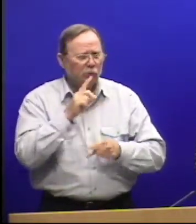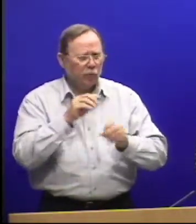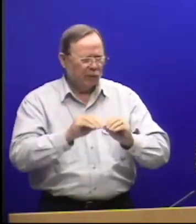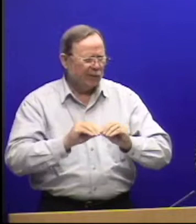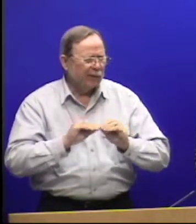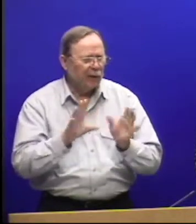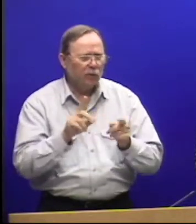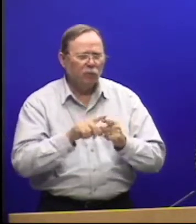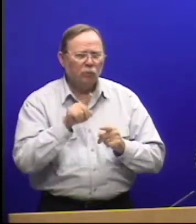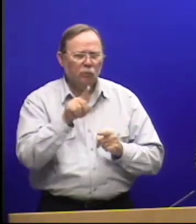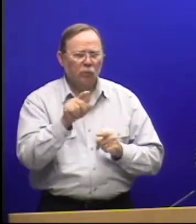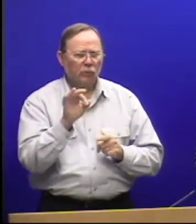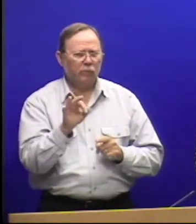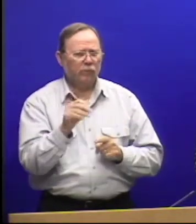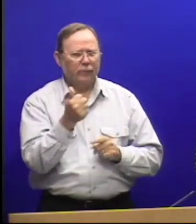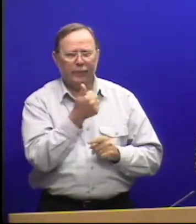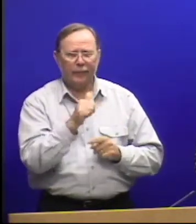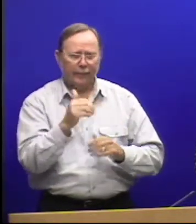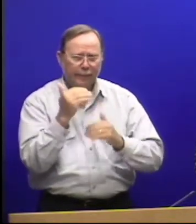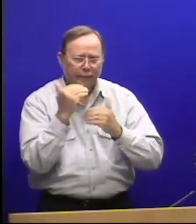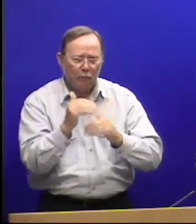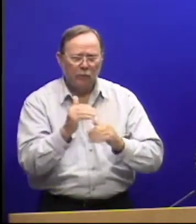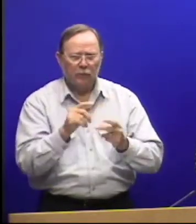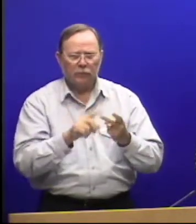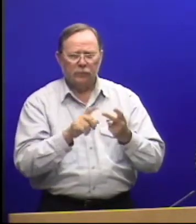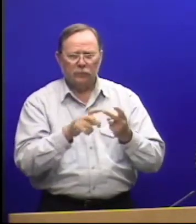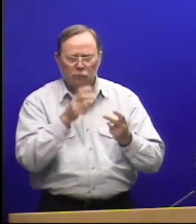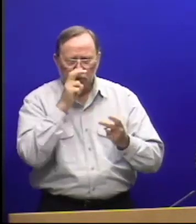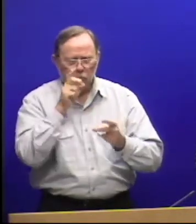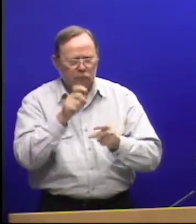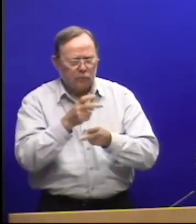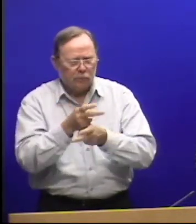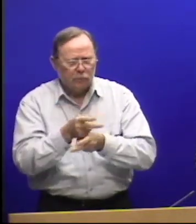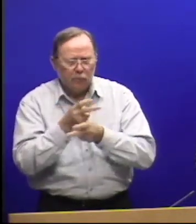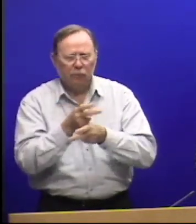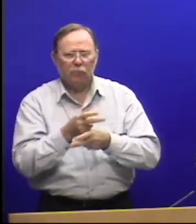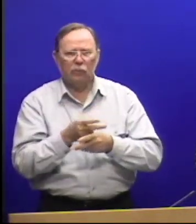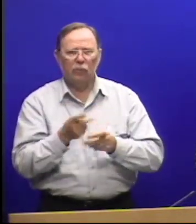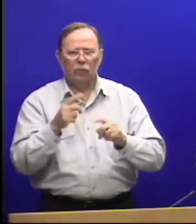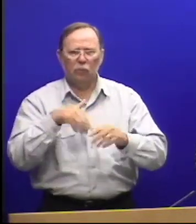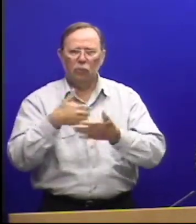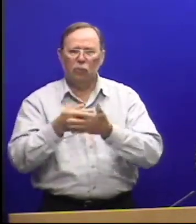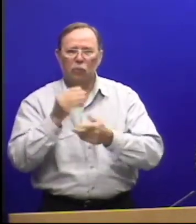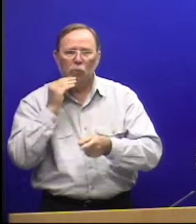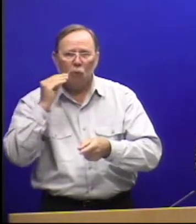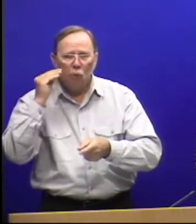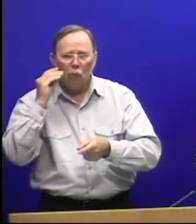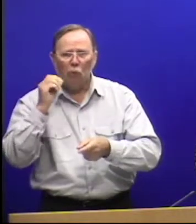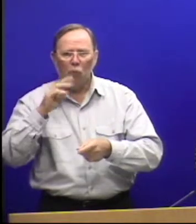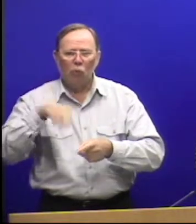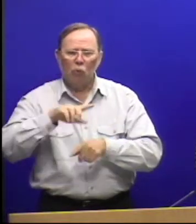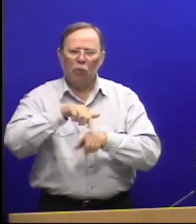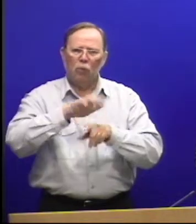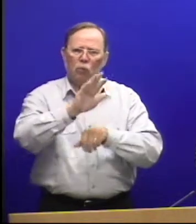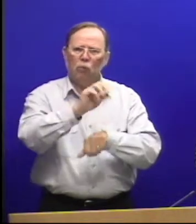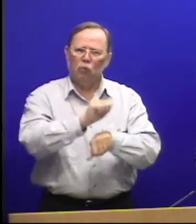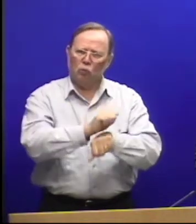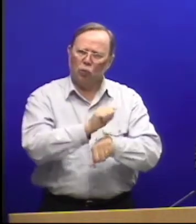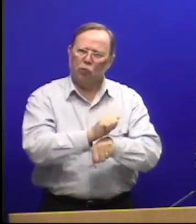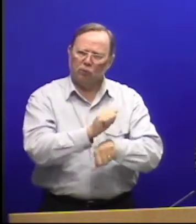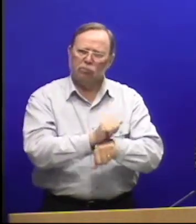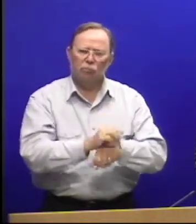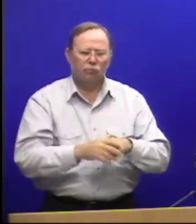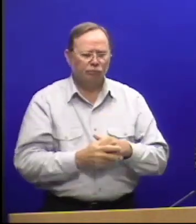or any restrictions once you get home or you return back to work or your normal activities. What's